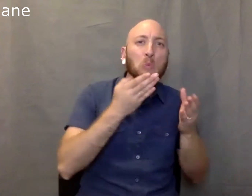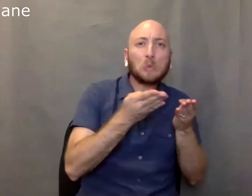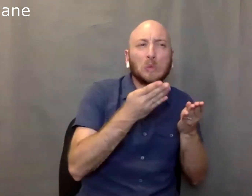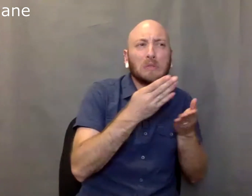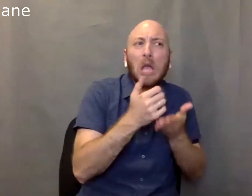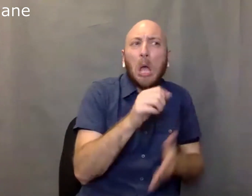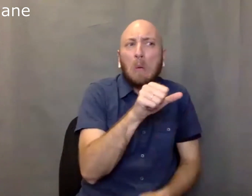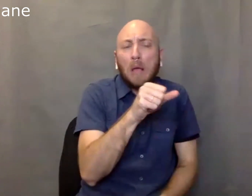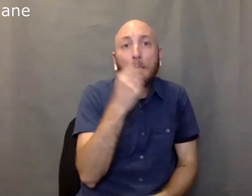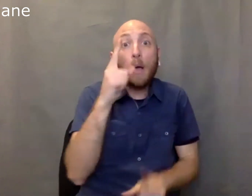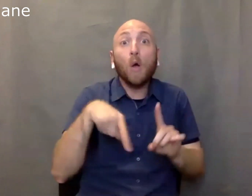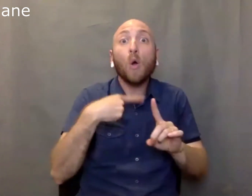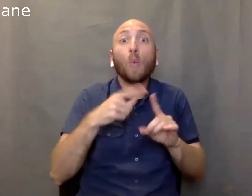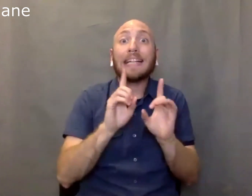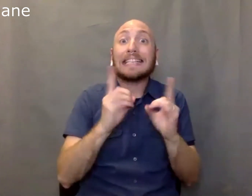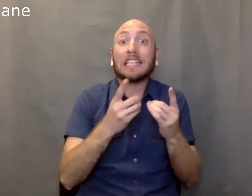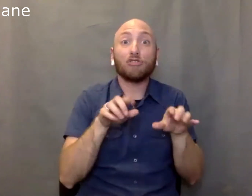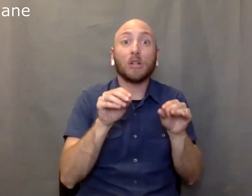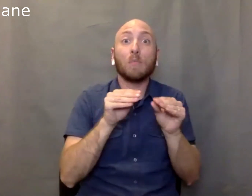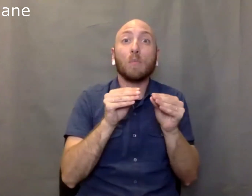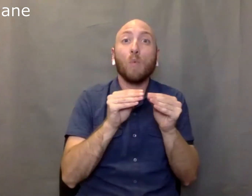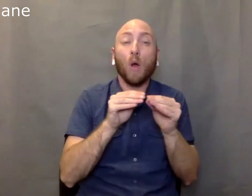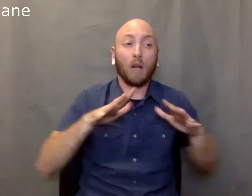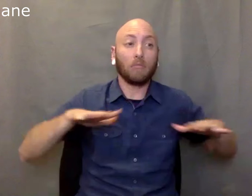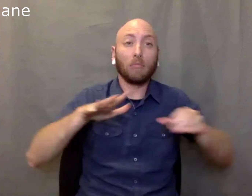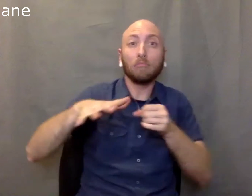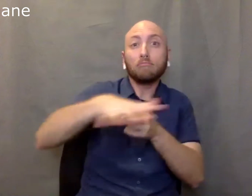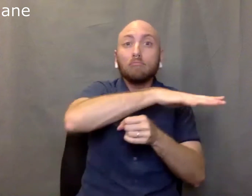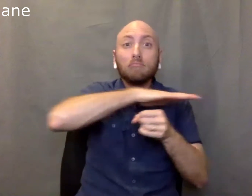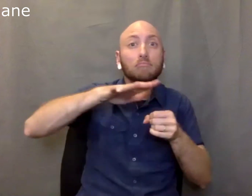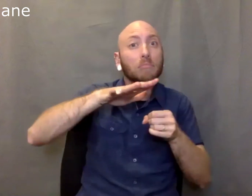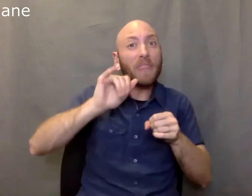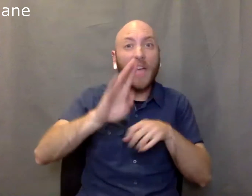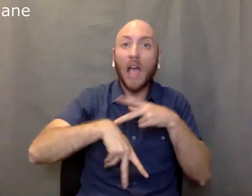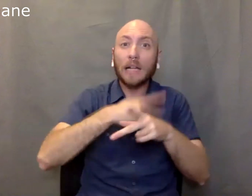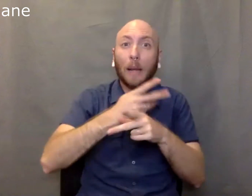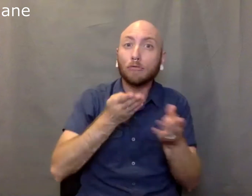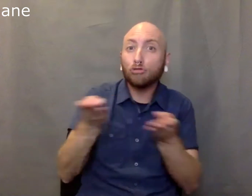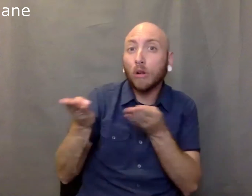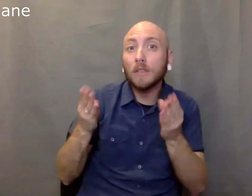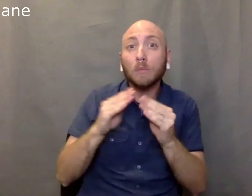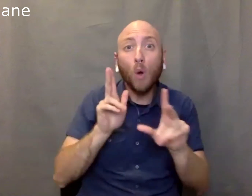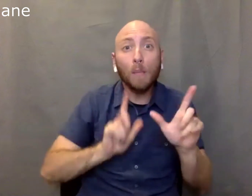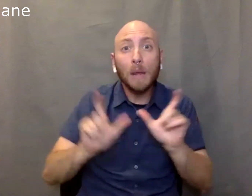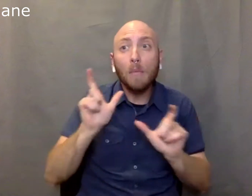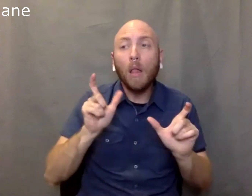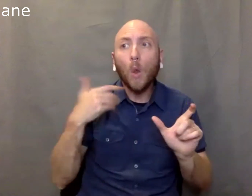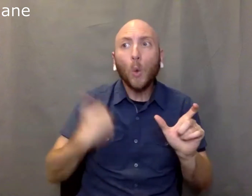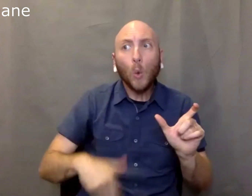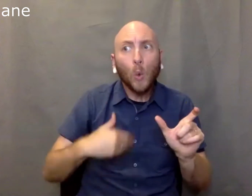it really helped me to the point where I felt like, okay, I really got to put some faith in something that I really just want to